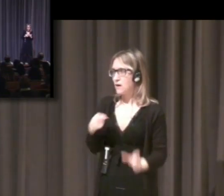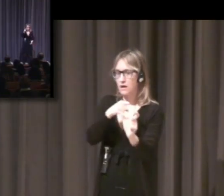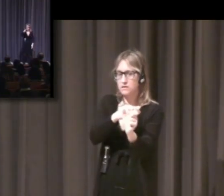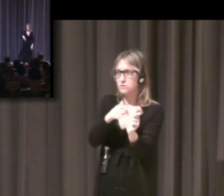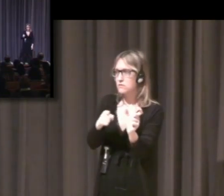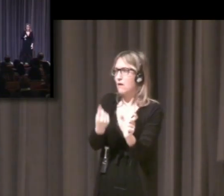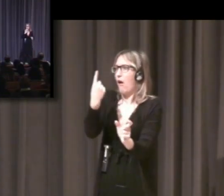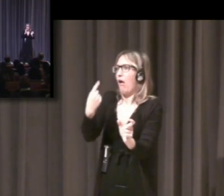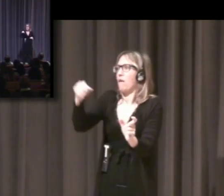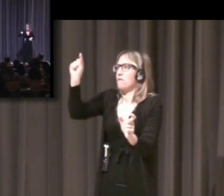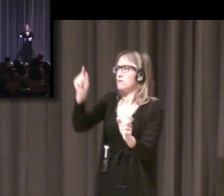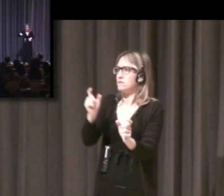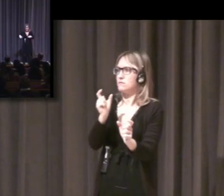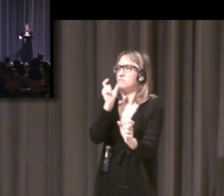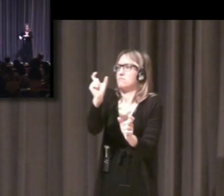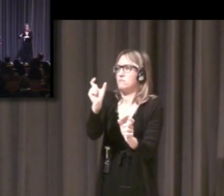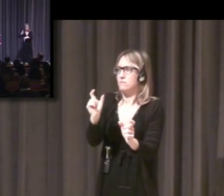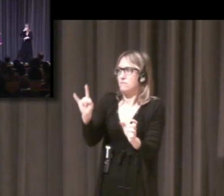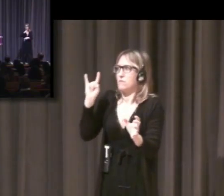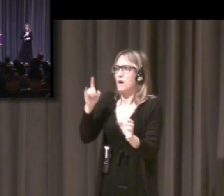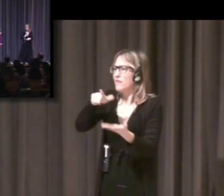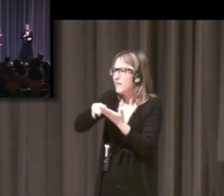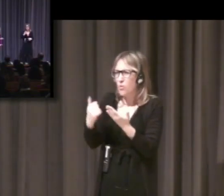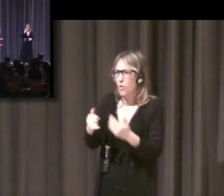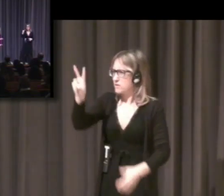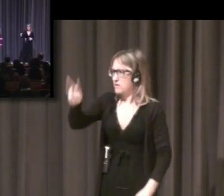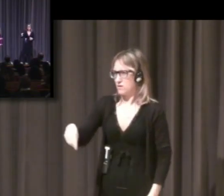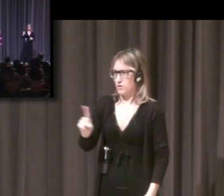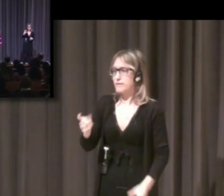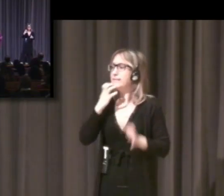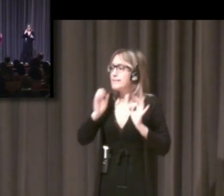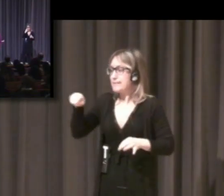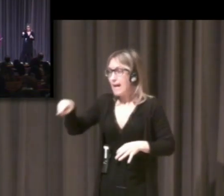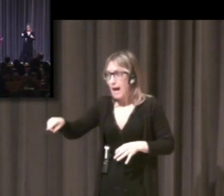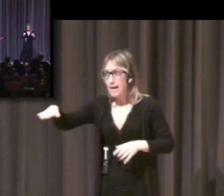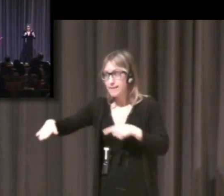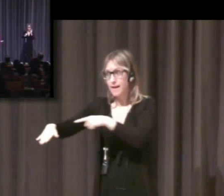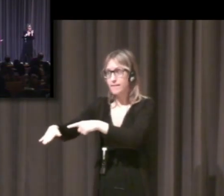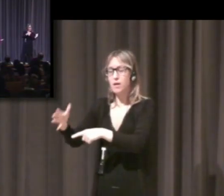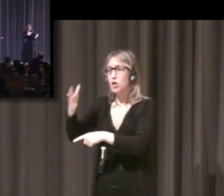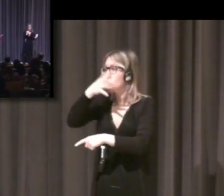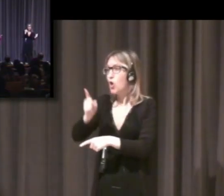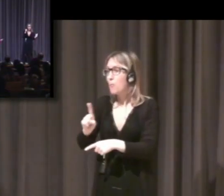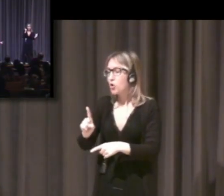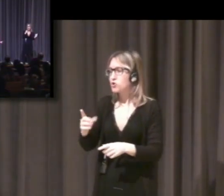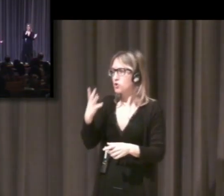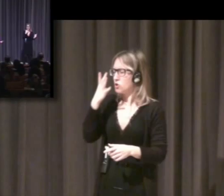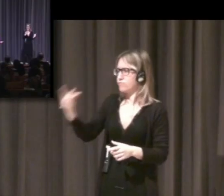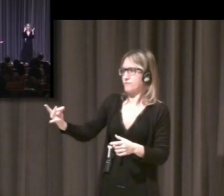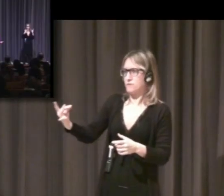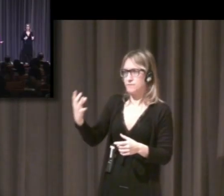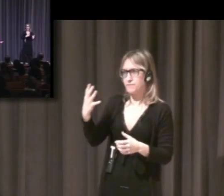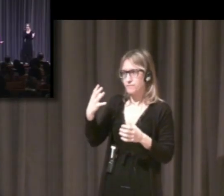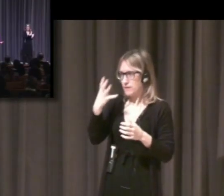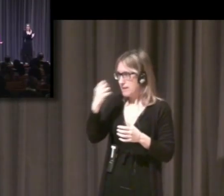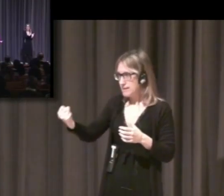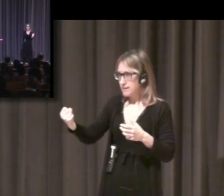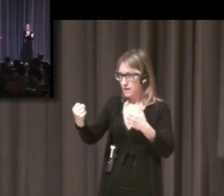recognize the word, but can only count the syllables, how can you say that that's language